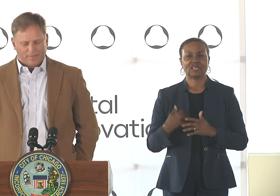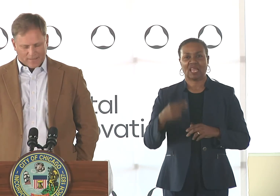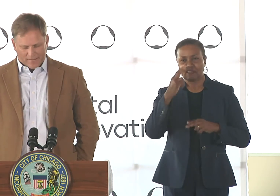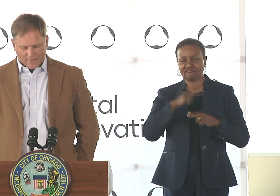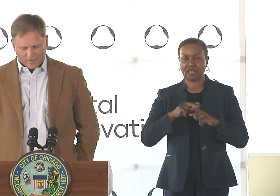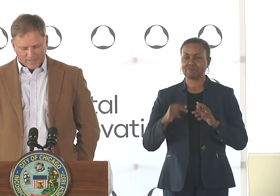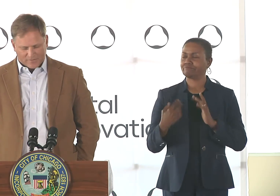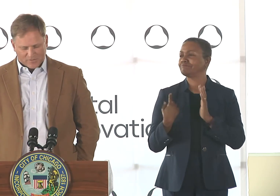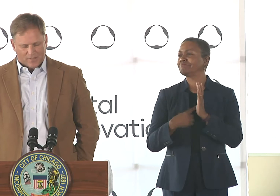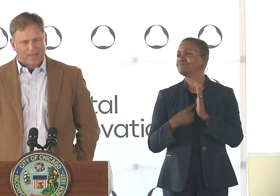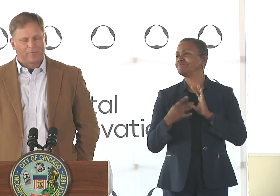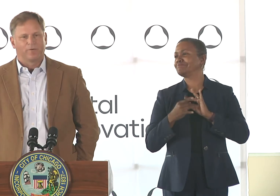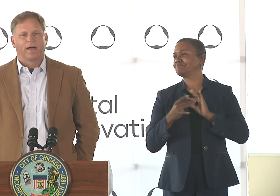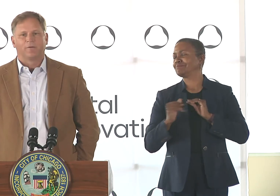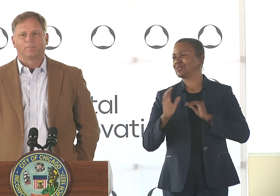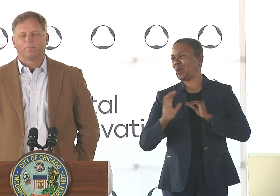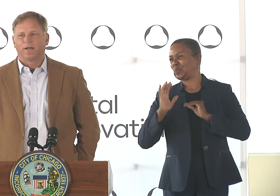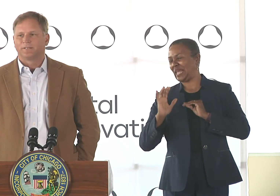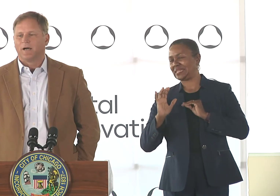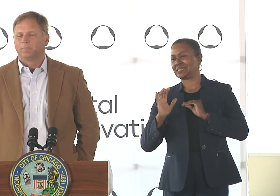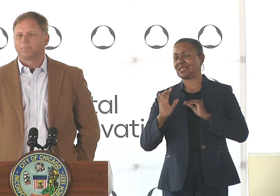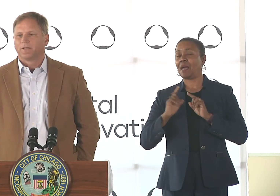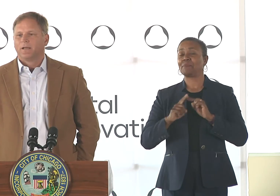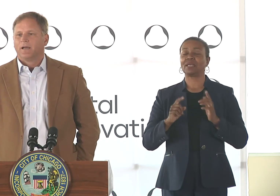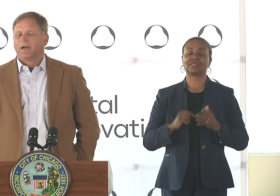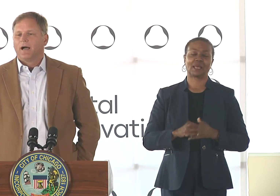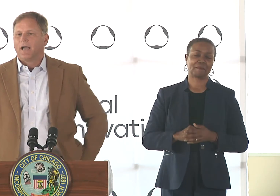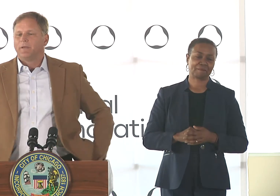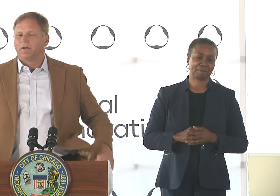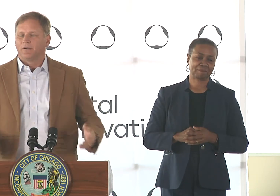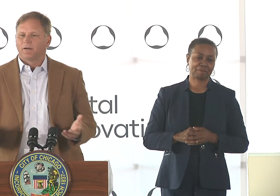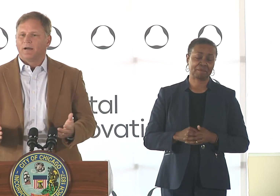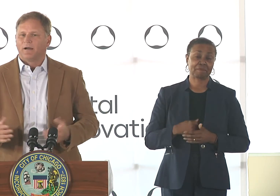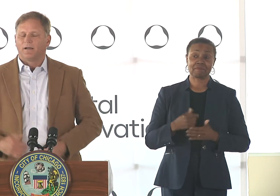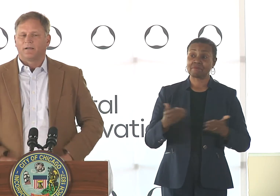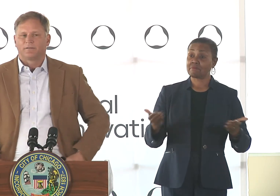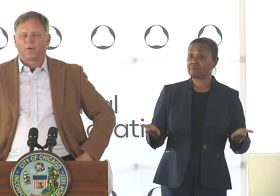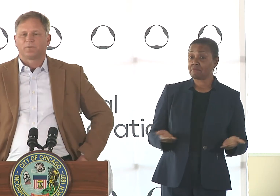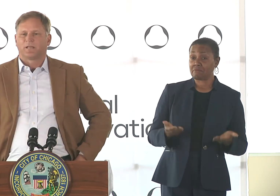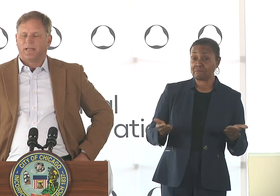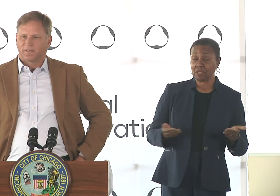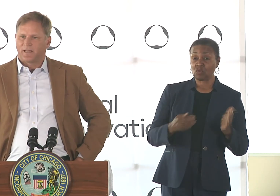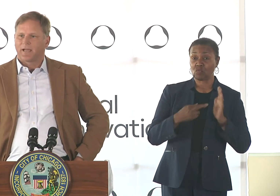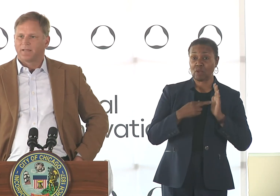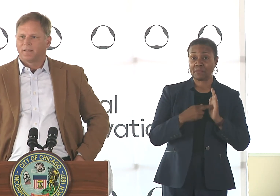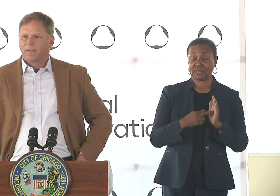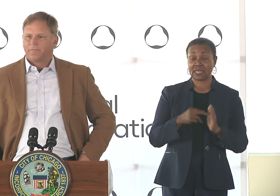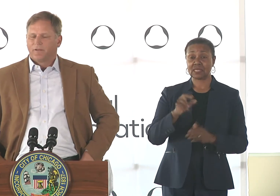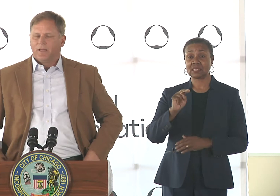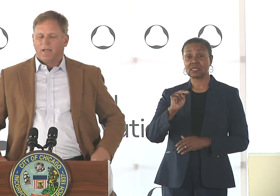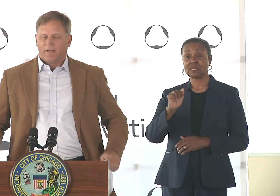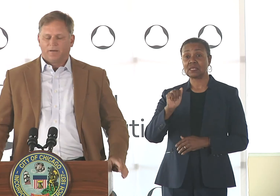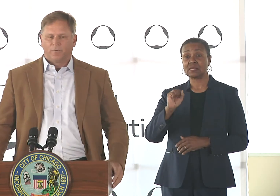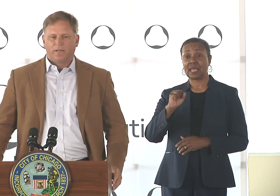up on the old days. It's a long time ago now. But I'm here to represent Nasdaq and really to